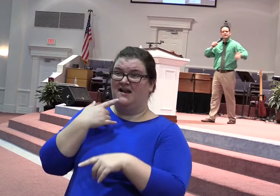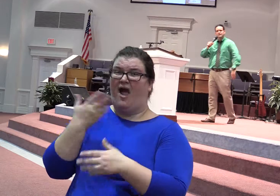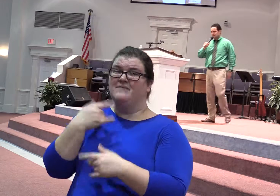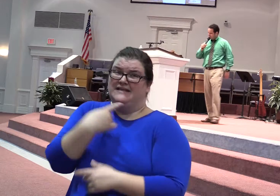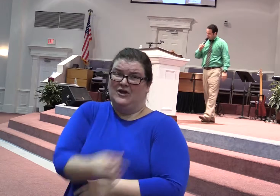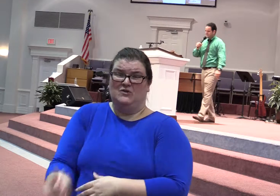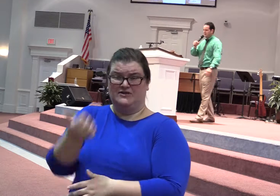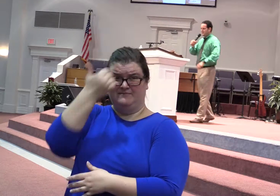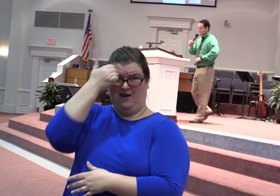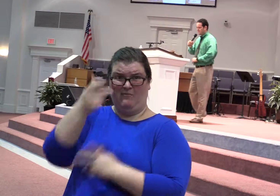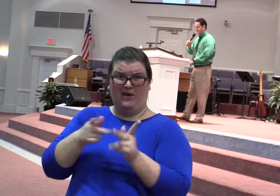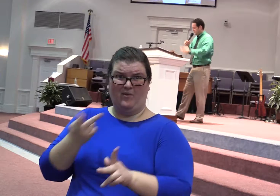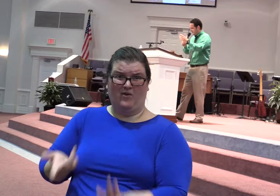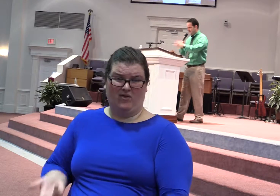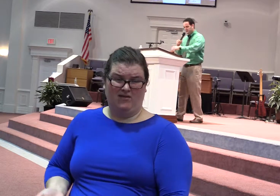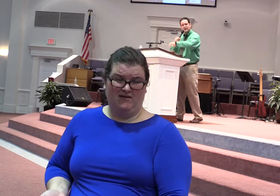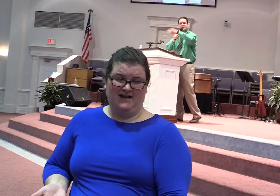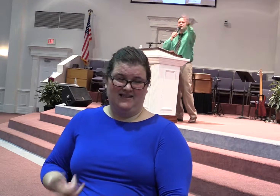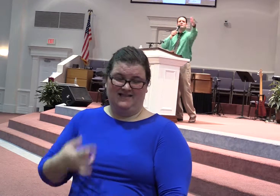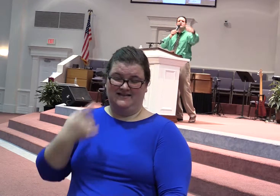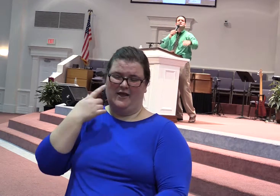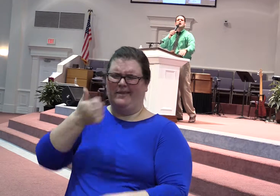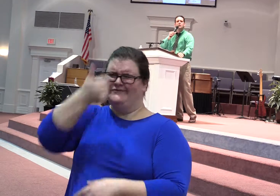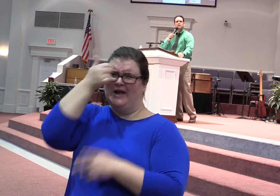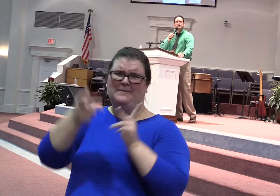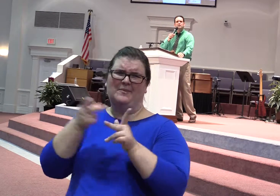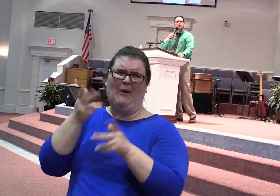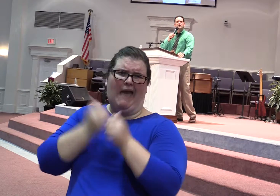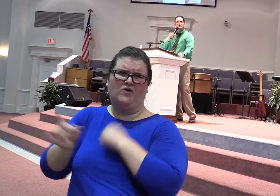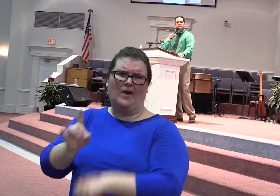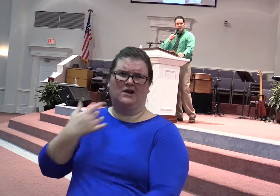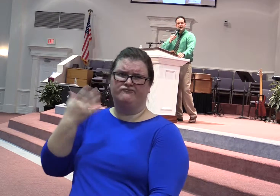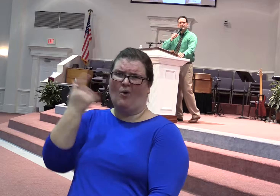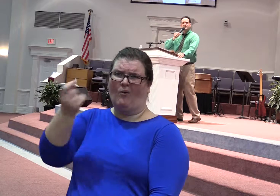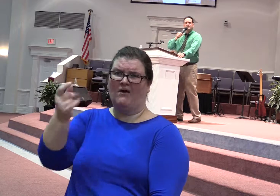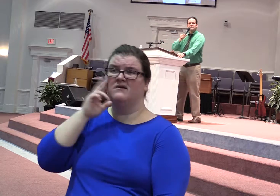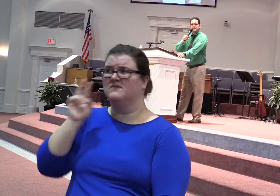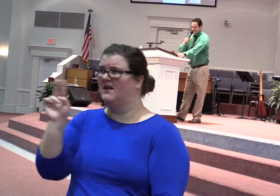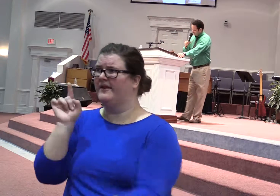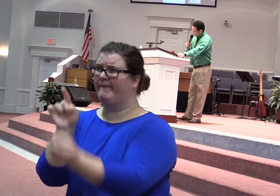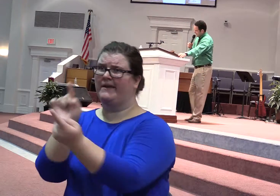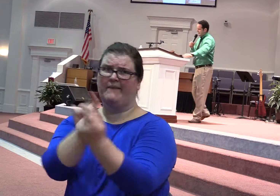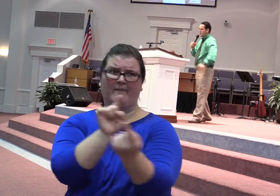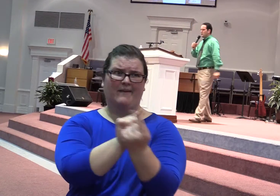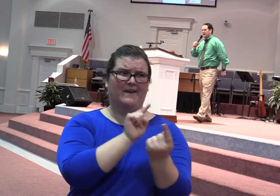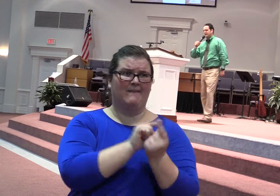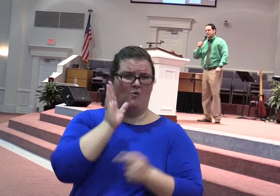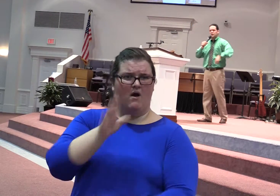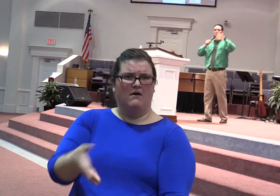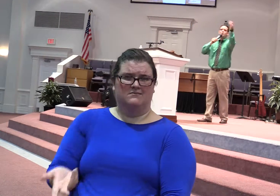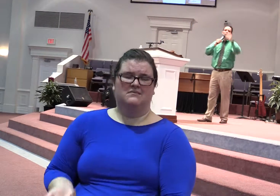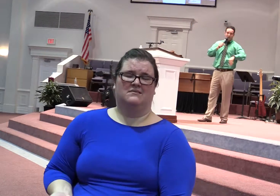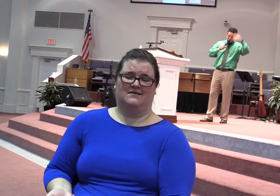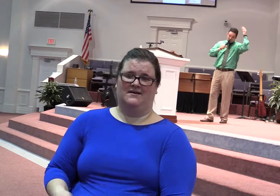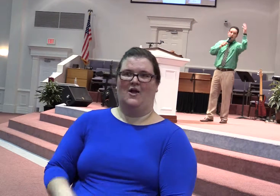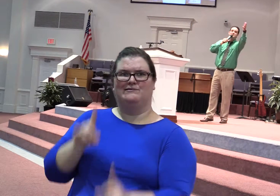Amen? Right. There's some dumb people that, you know, there's dumb people everywhere you go. Amen? Hallelujah. You